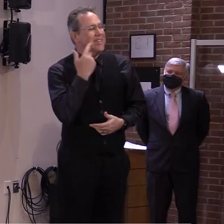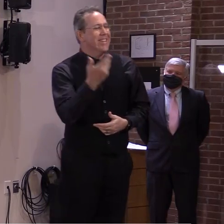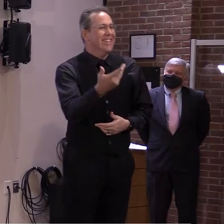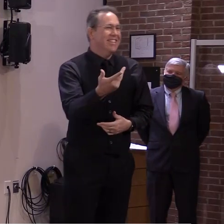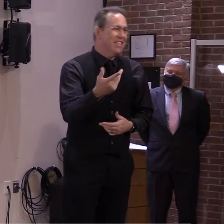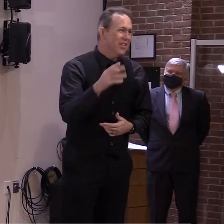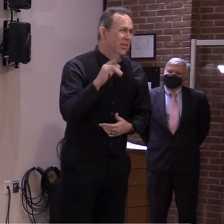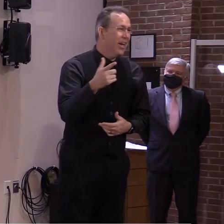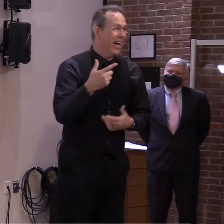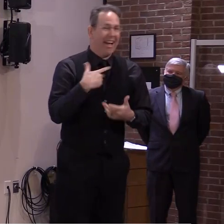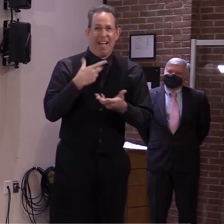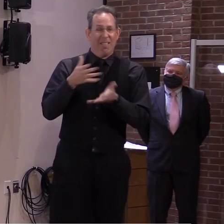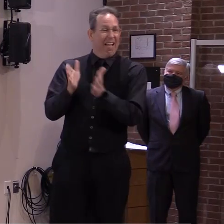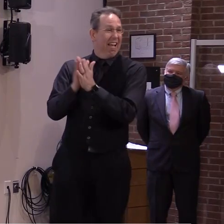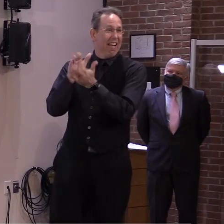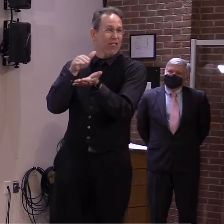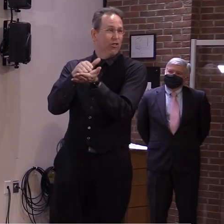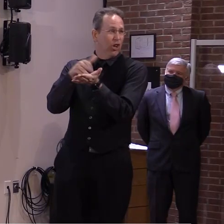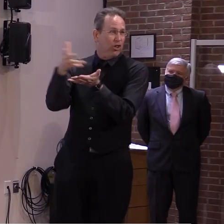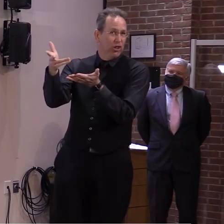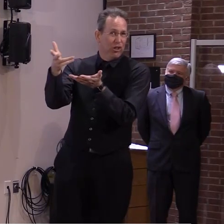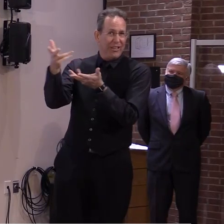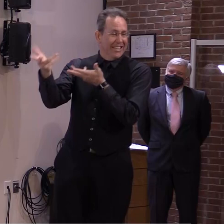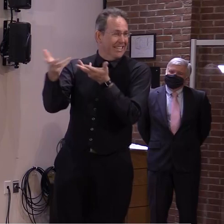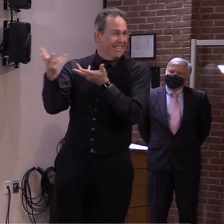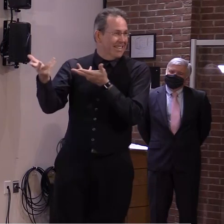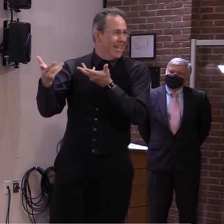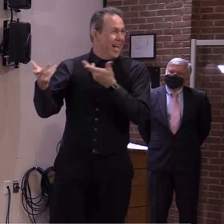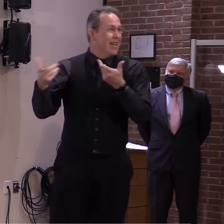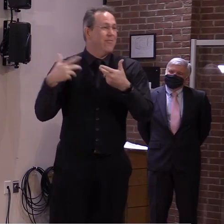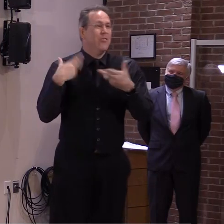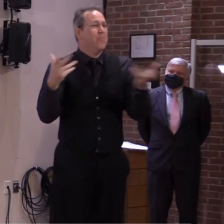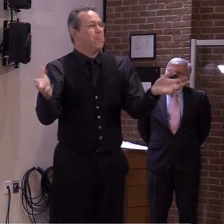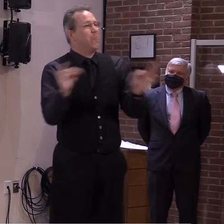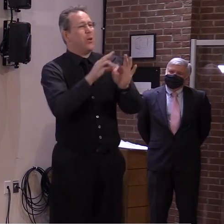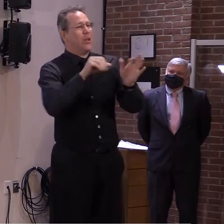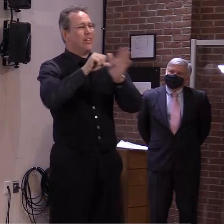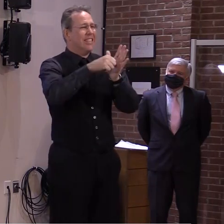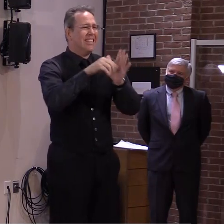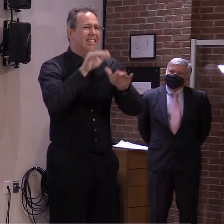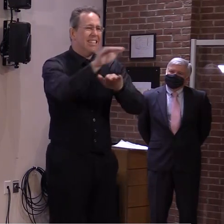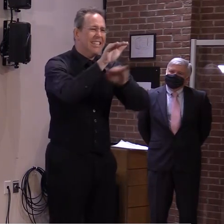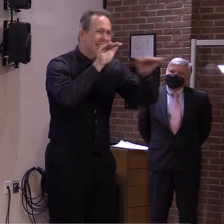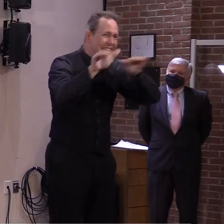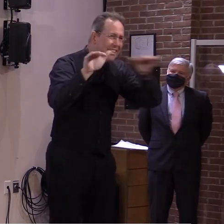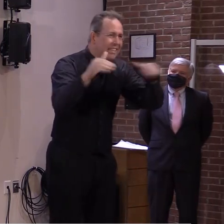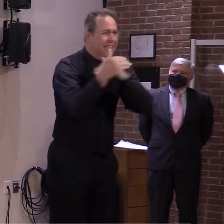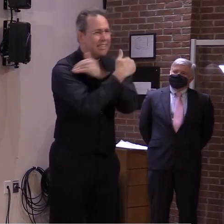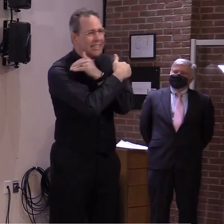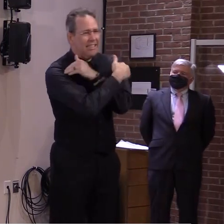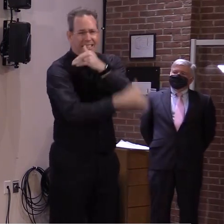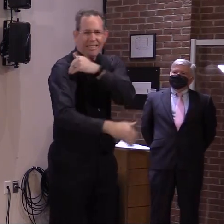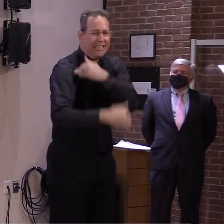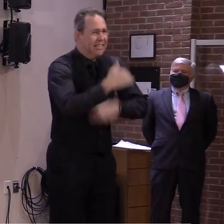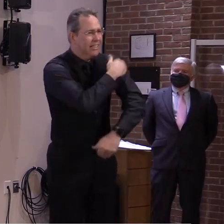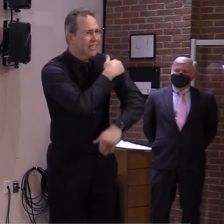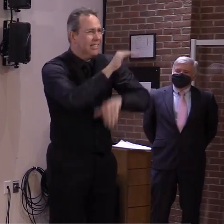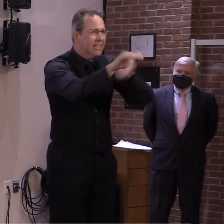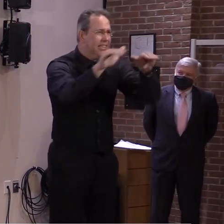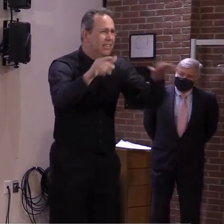encourage people to do the right thing and to remember what we've done so well over the last 14 months.